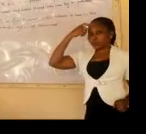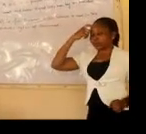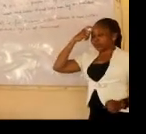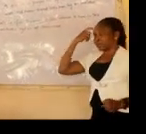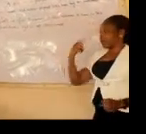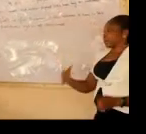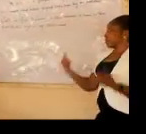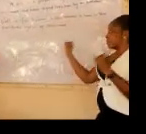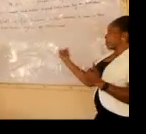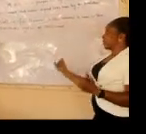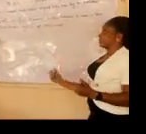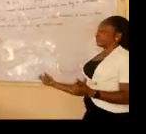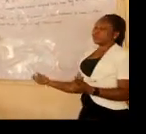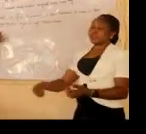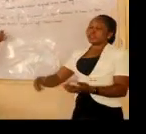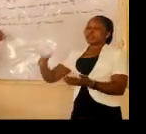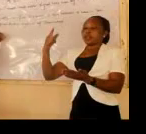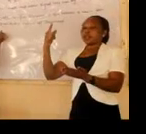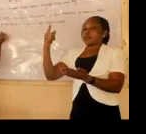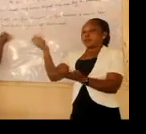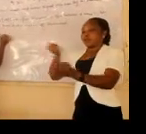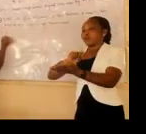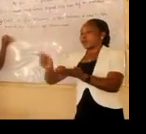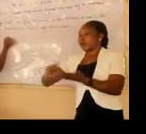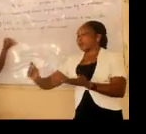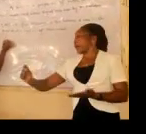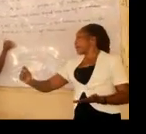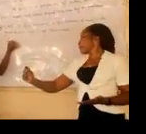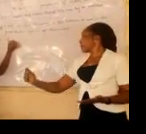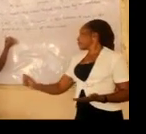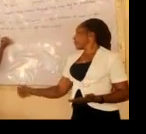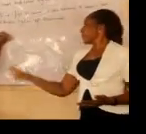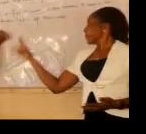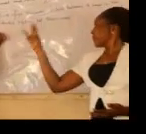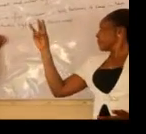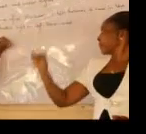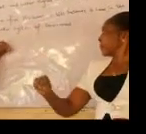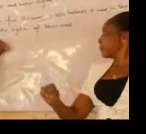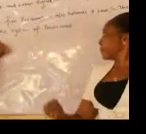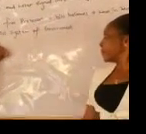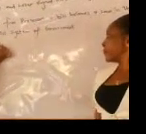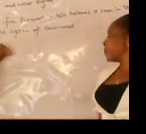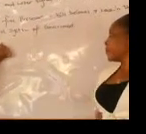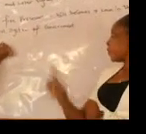it. Now, 1, first reading.